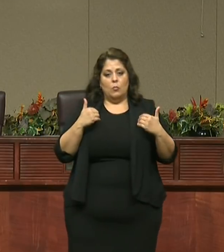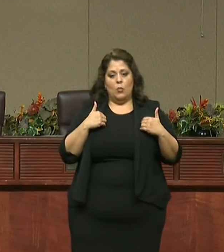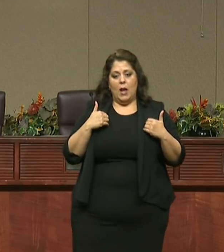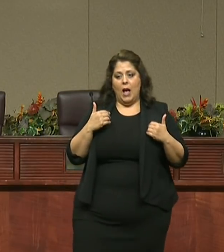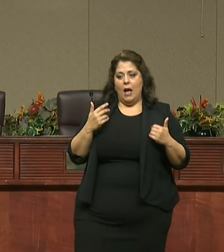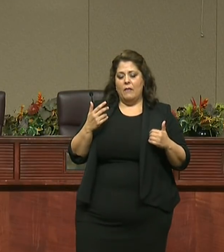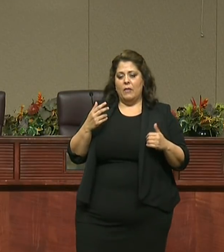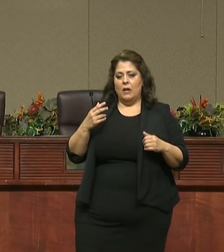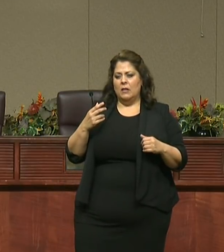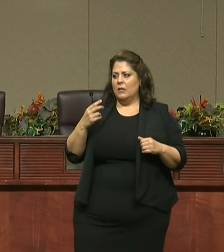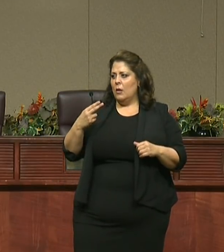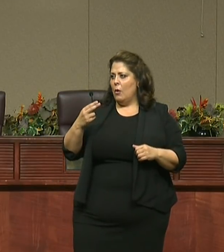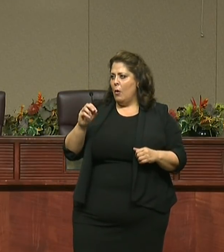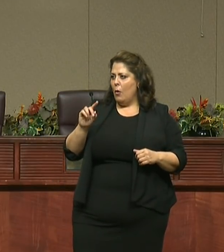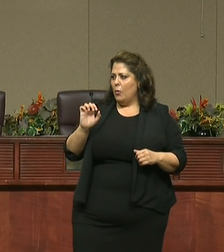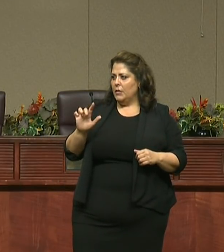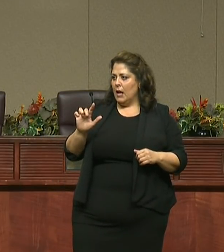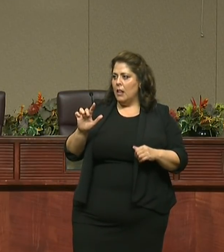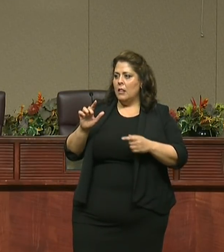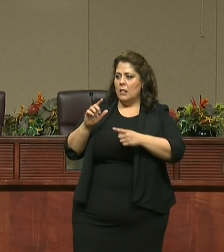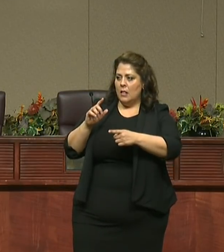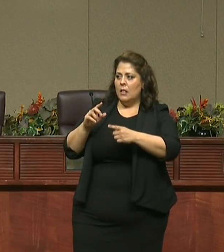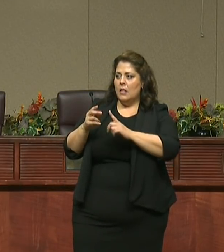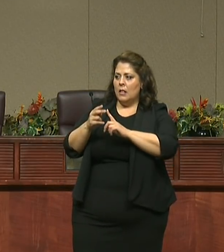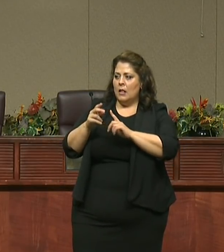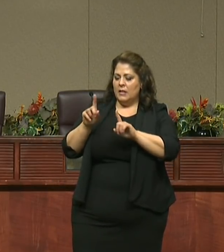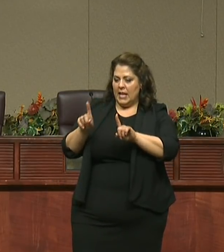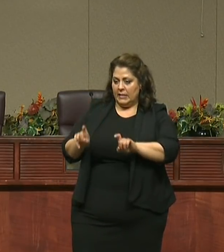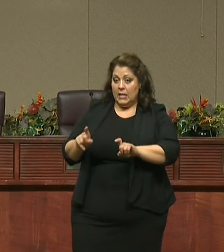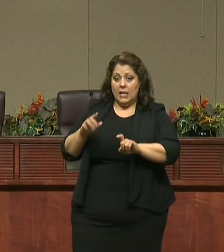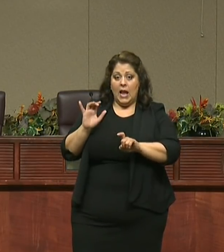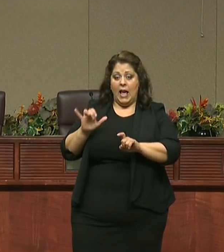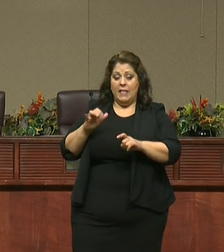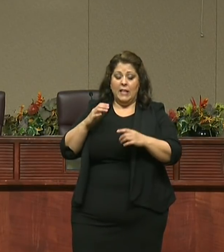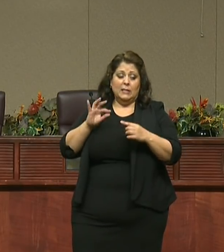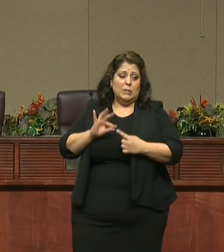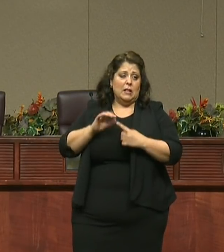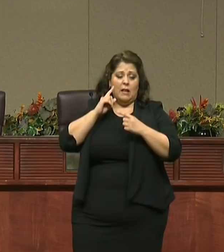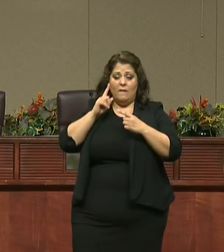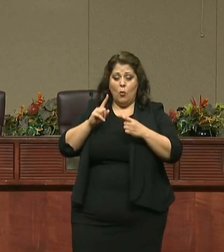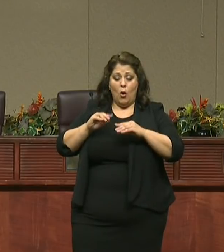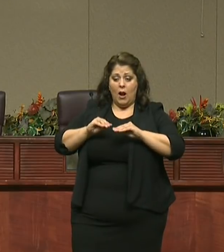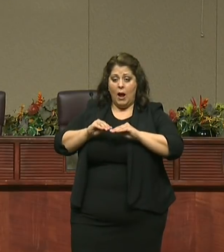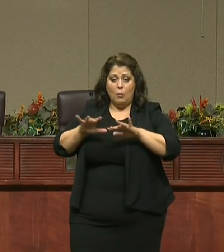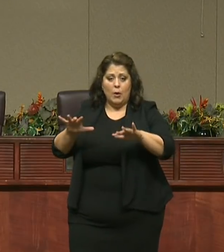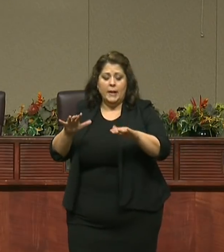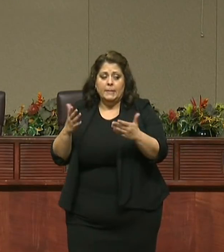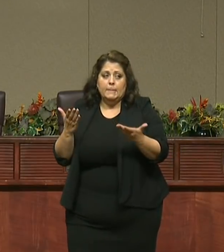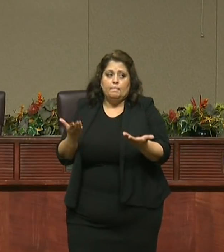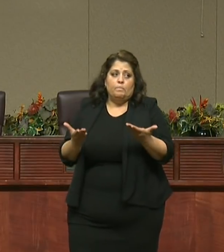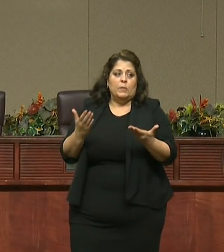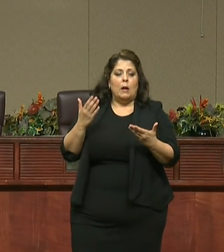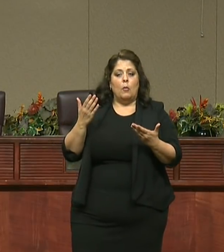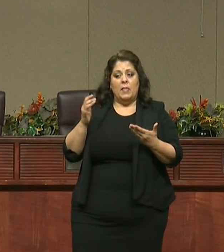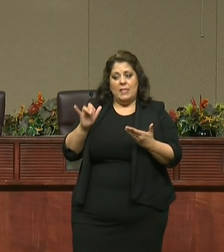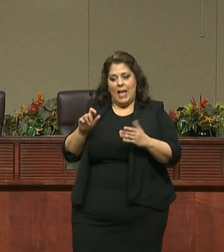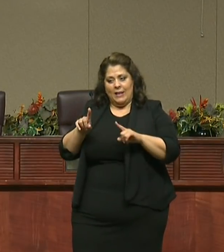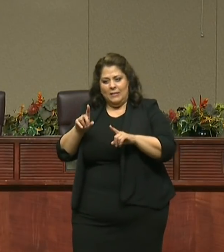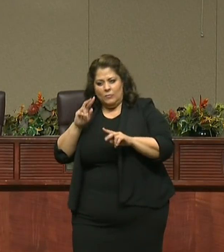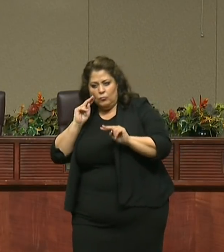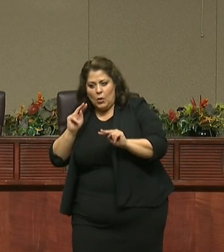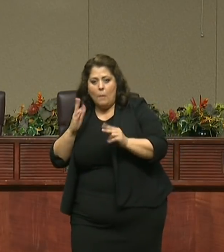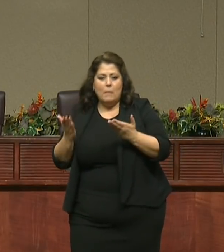testing specifically in outbreaks, and that's the same approach that perhaps we are going to use for the schools if we need to.